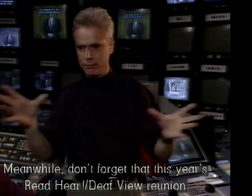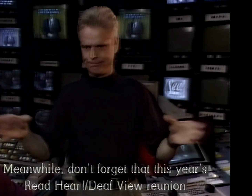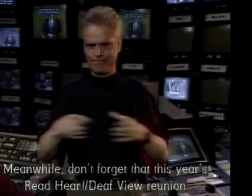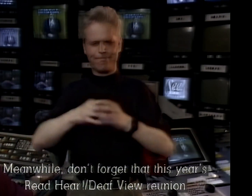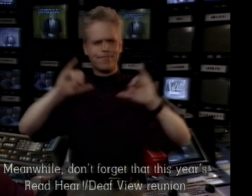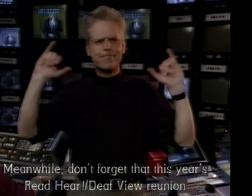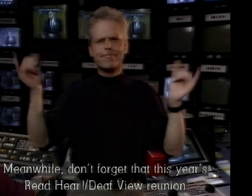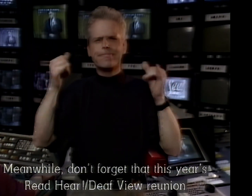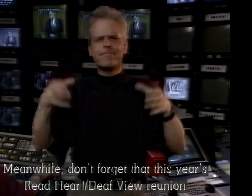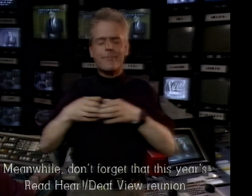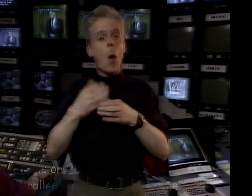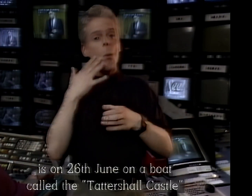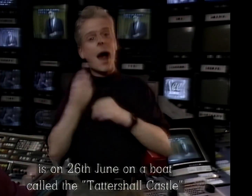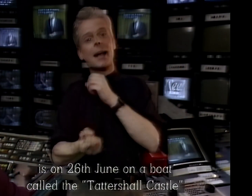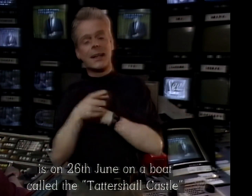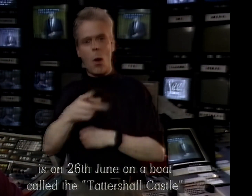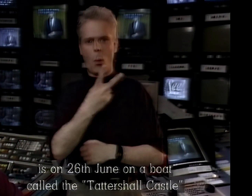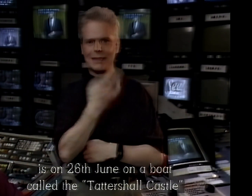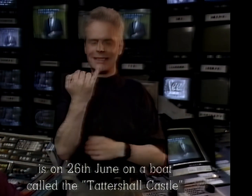is on the 26th of June